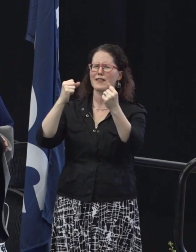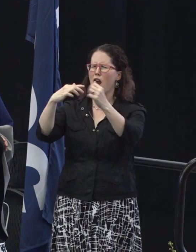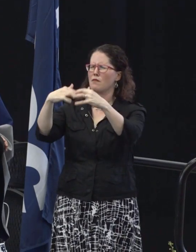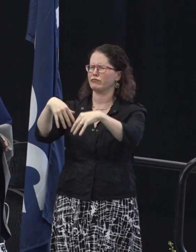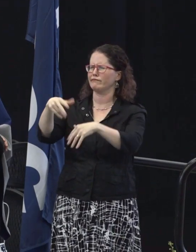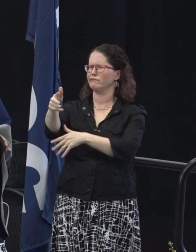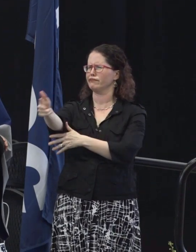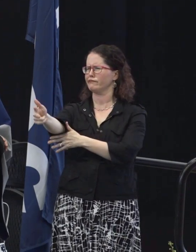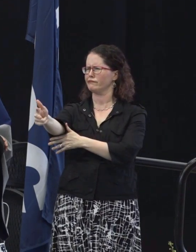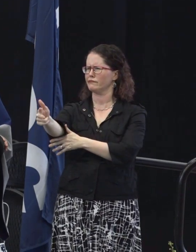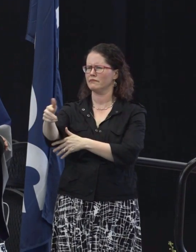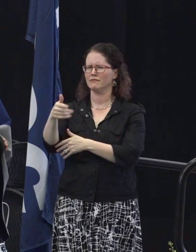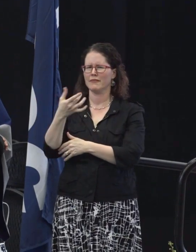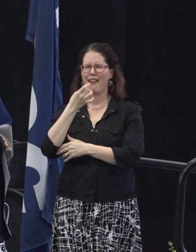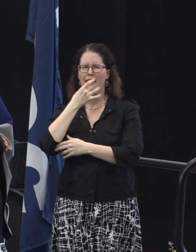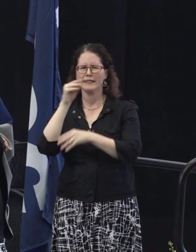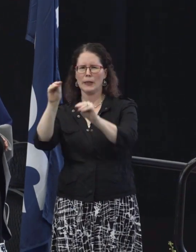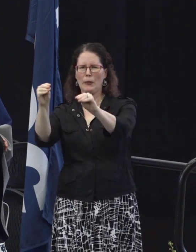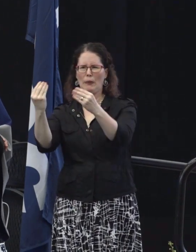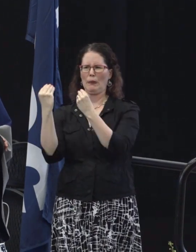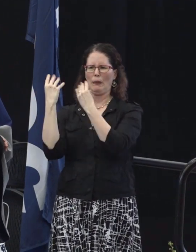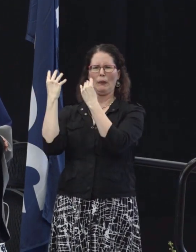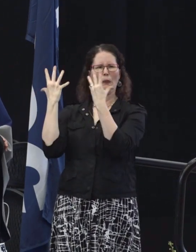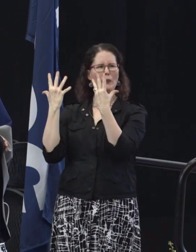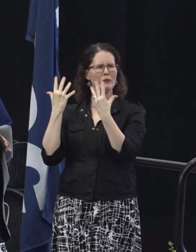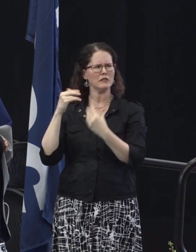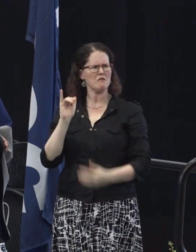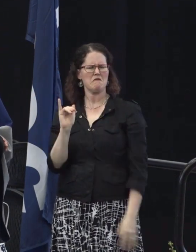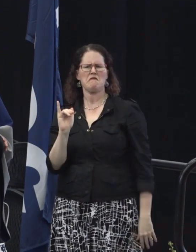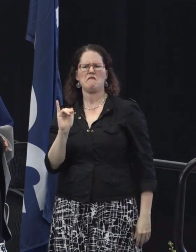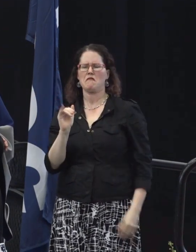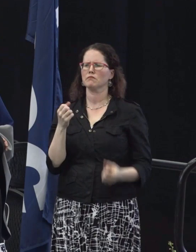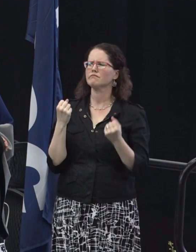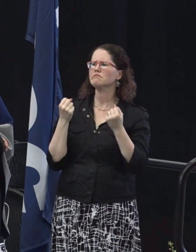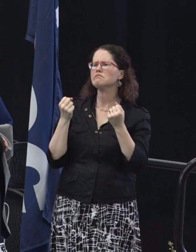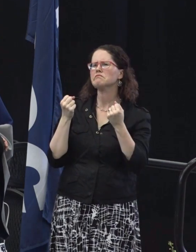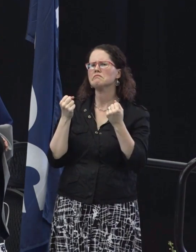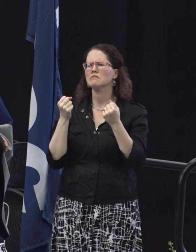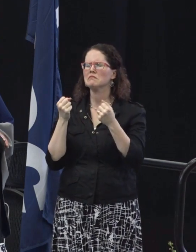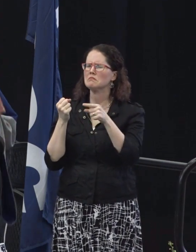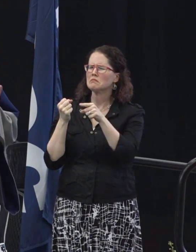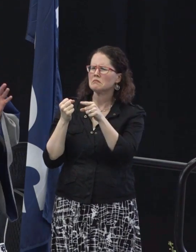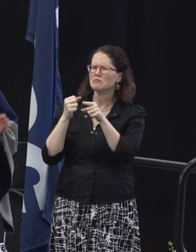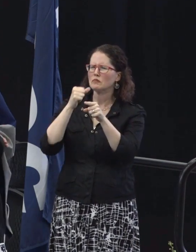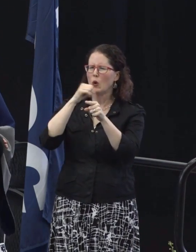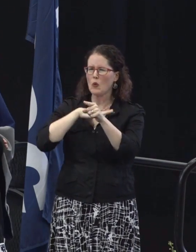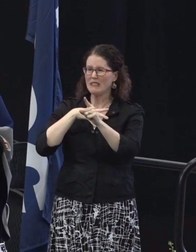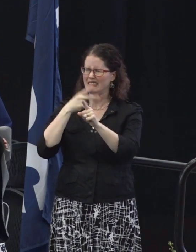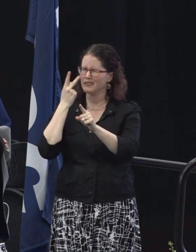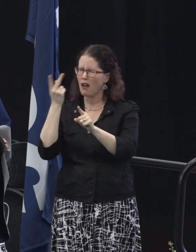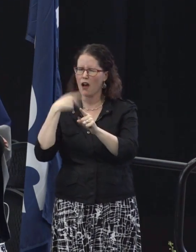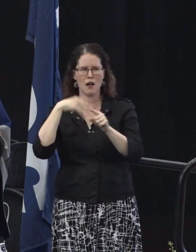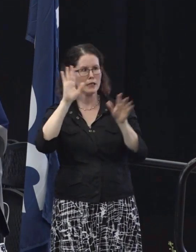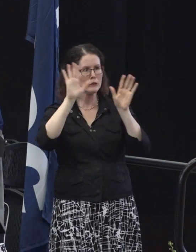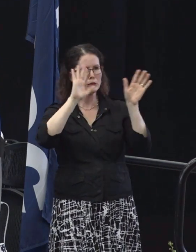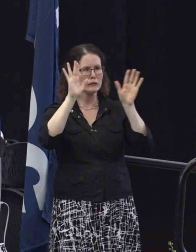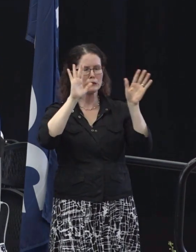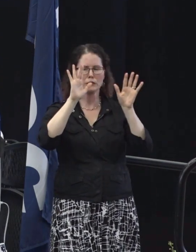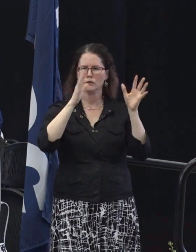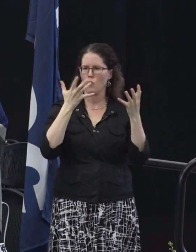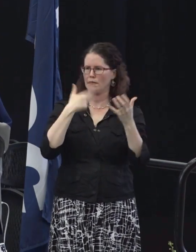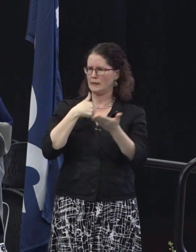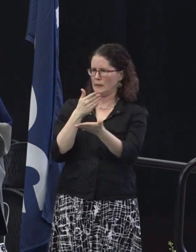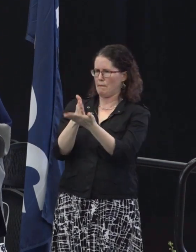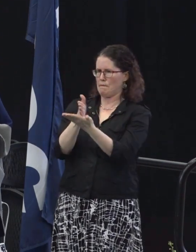on the side of the road with the 4-way flashers flashing. As I get closer, I could see a lady frantically trying to wave down